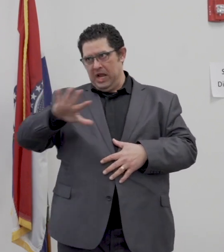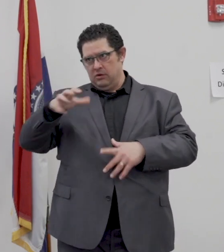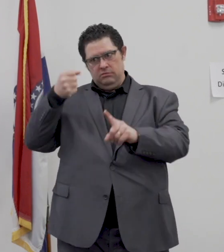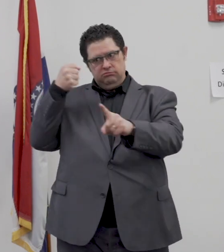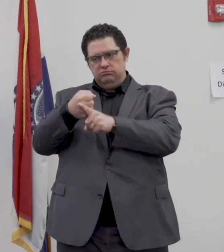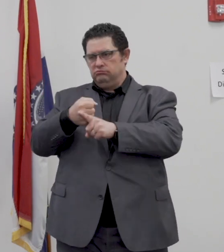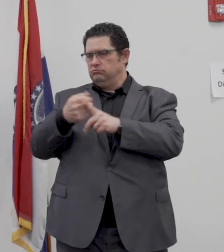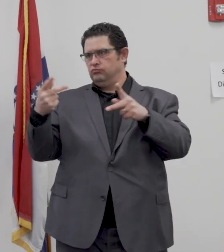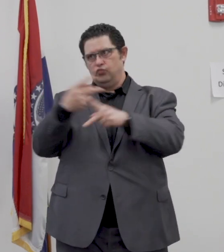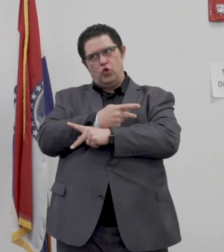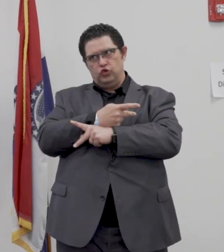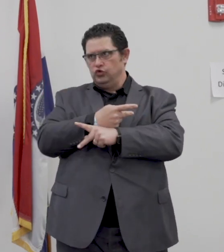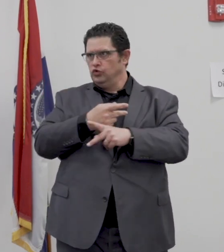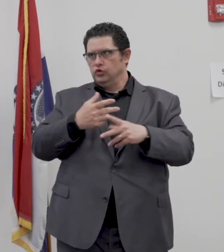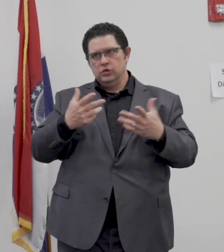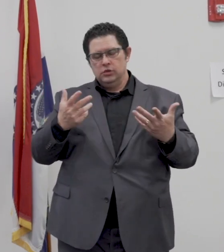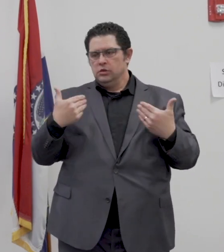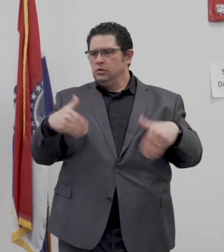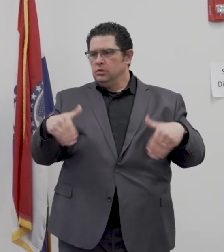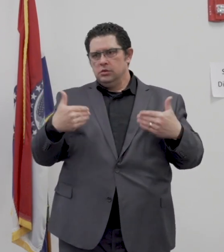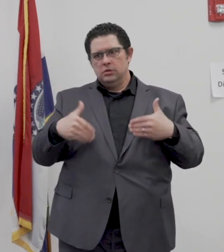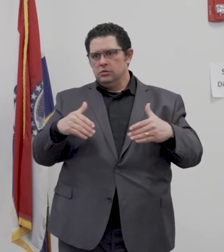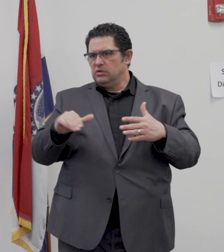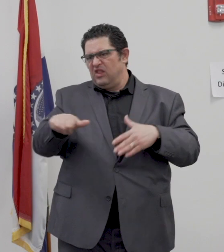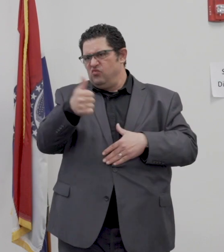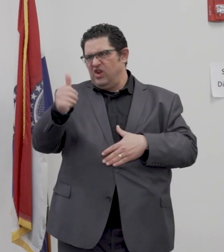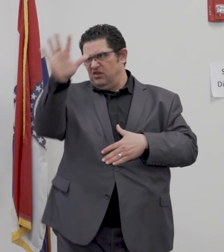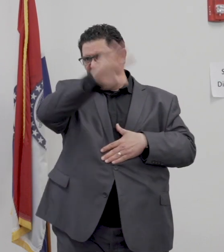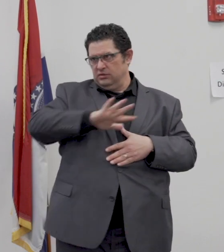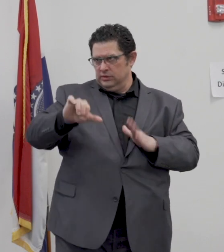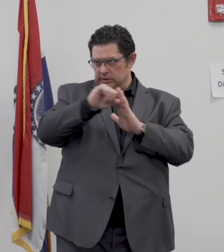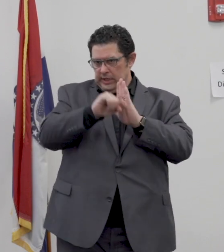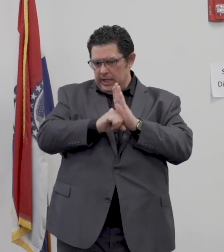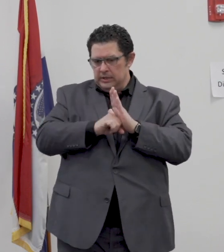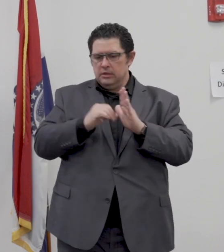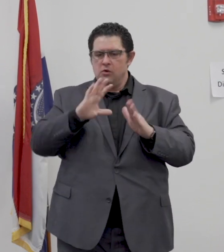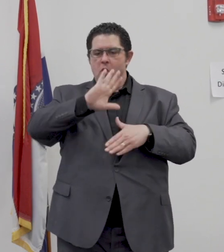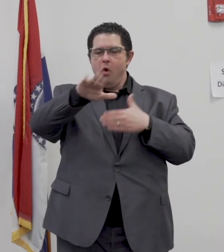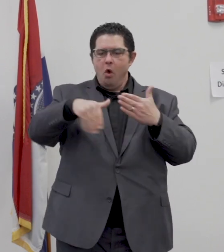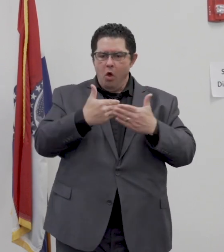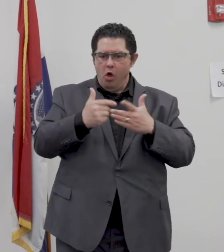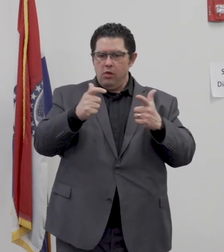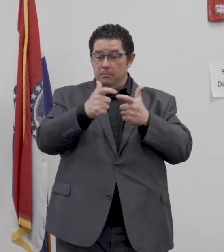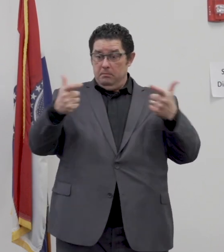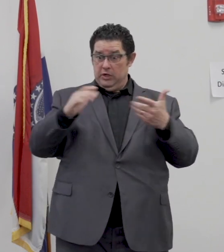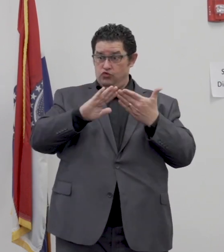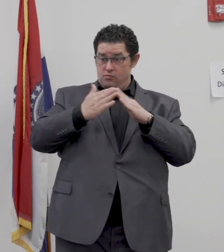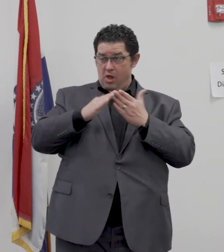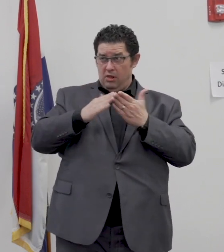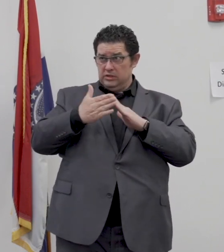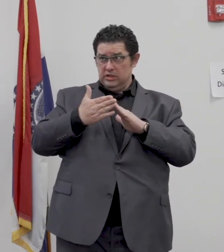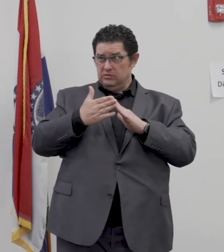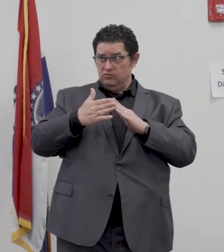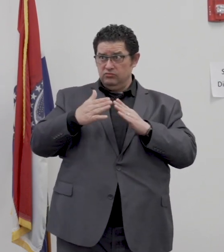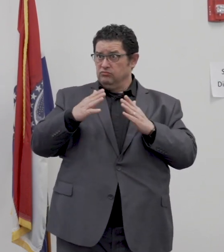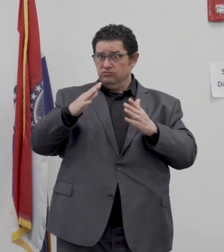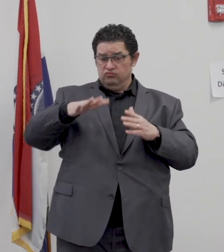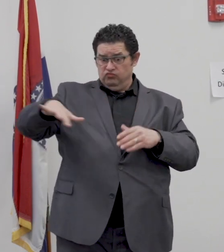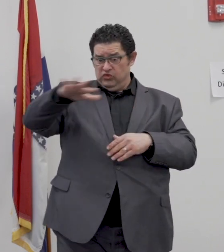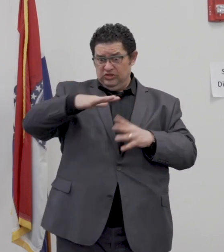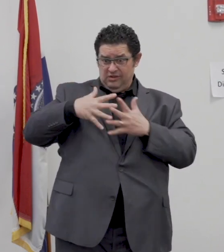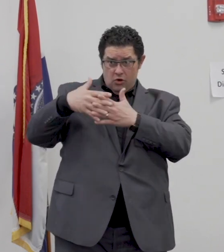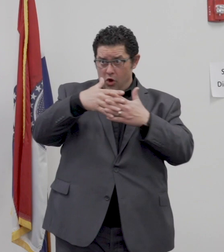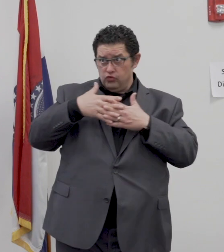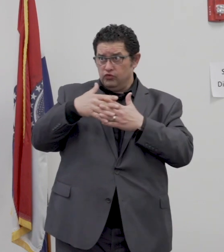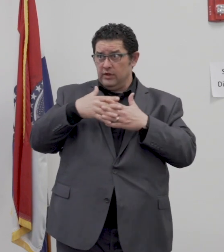been harder than the rest of the state, and all metropolitan regions in our country have been hit harder than